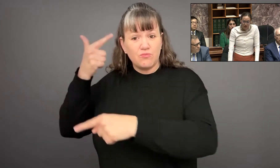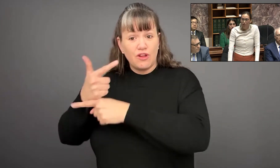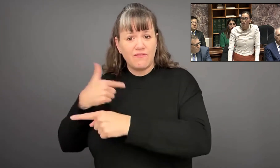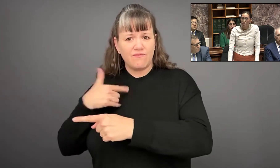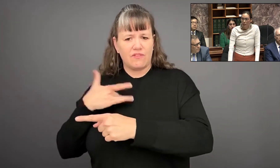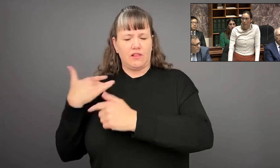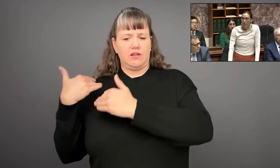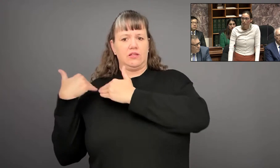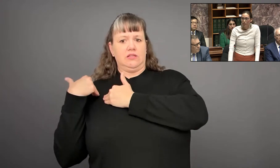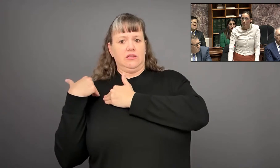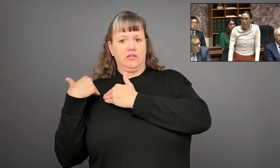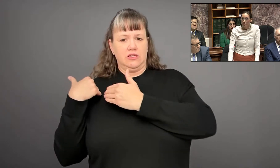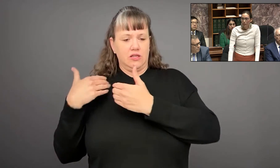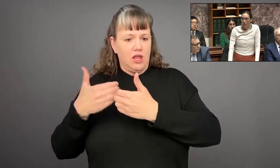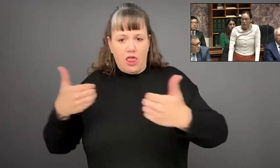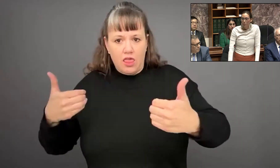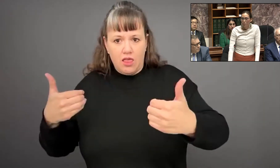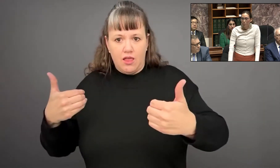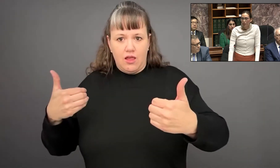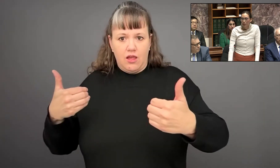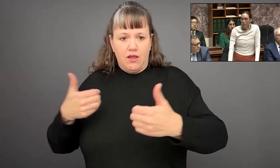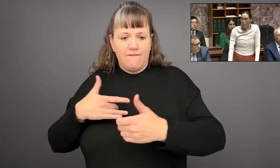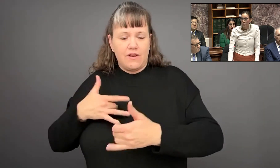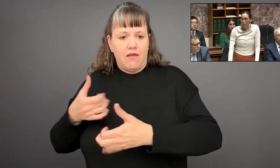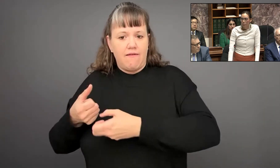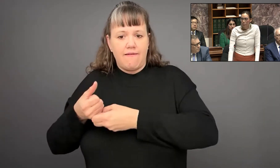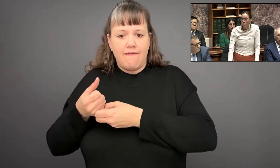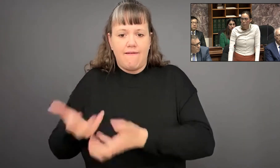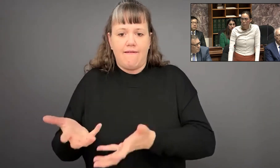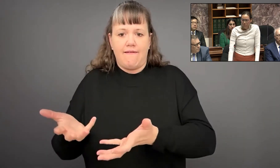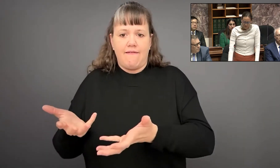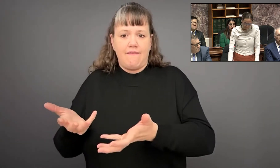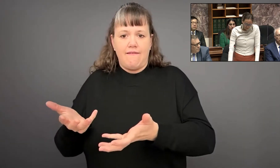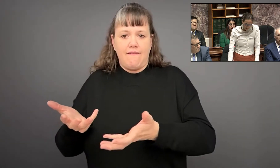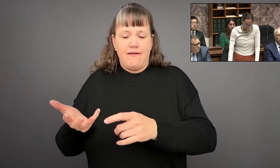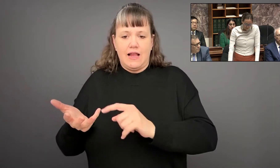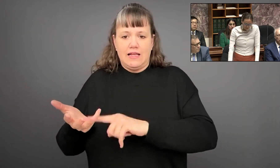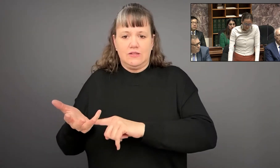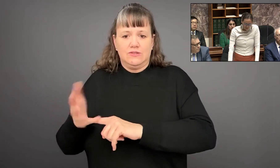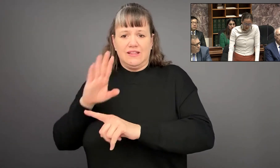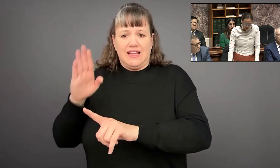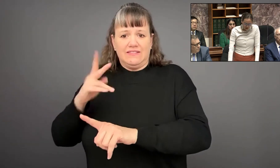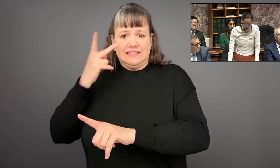And they'll never see their family member again.